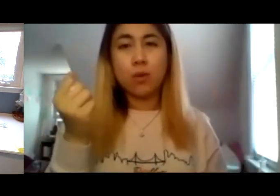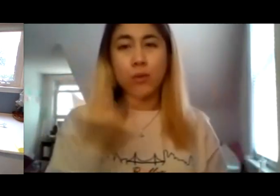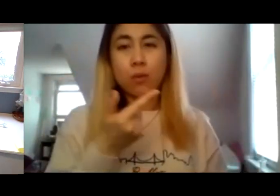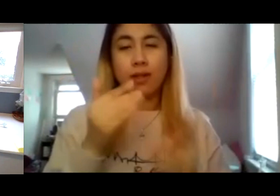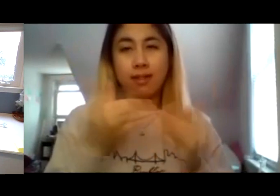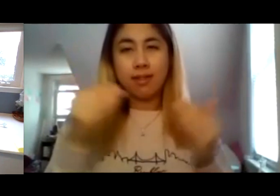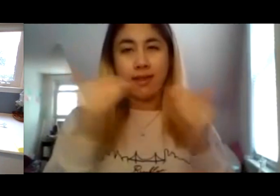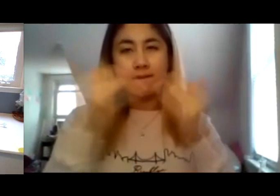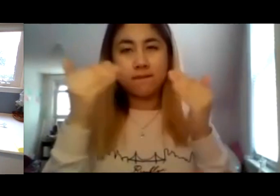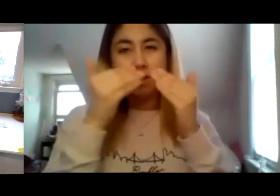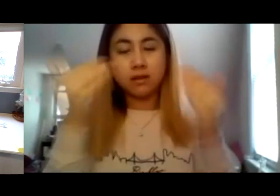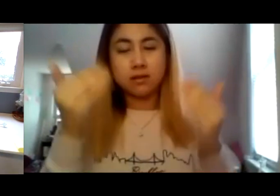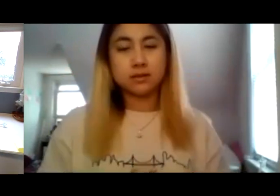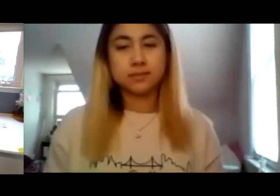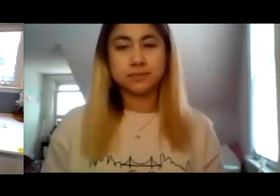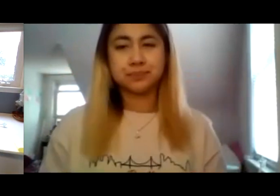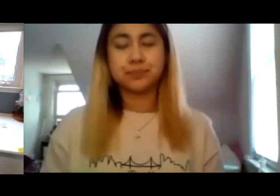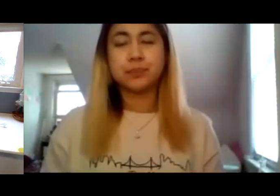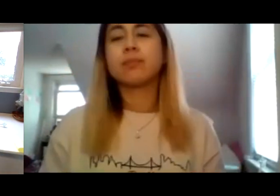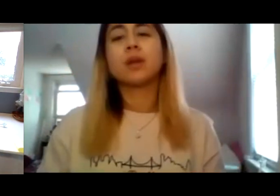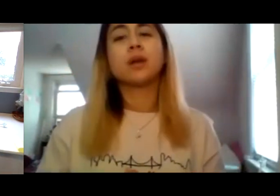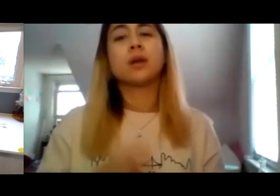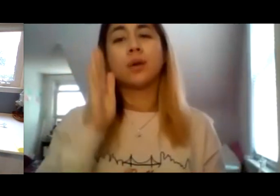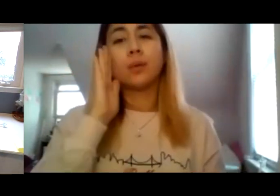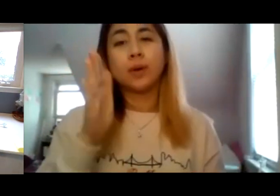All right, so we're going to just review together.